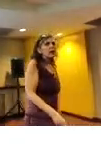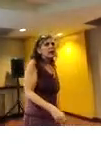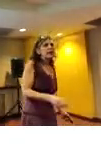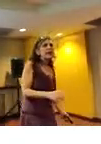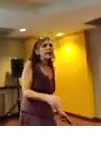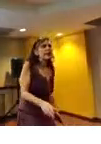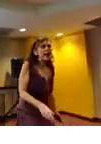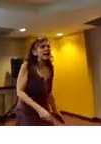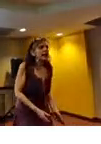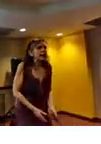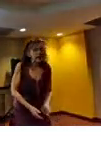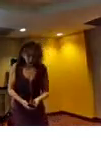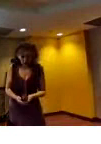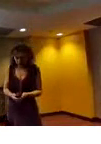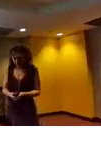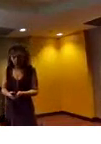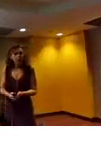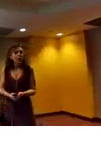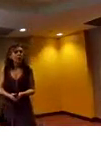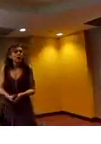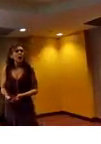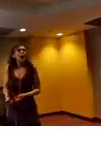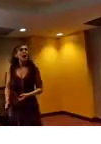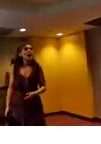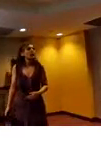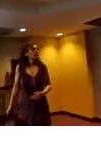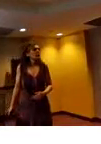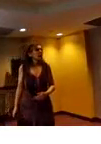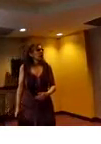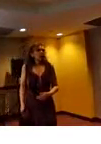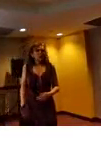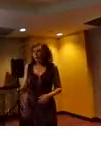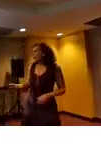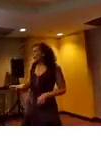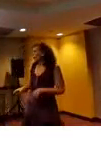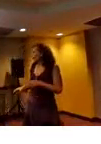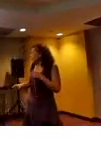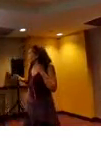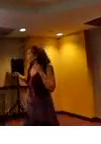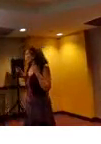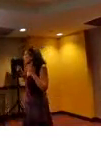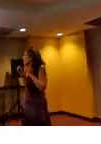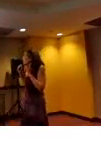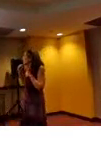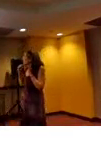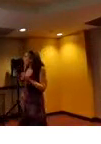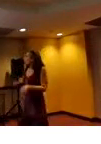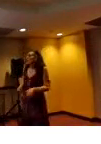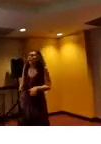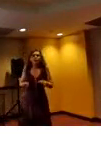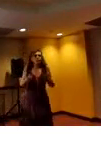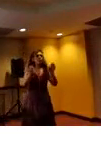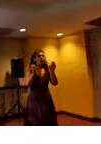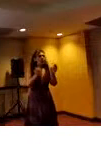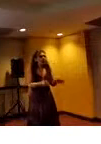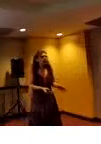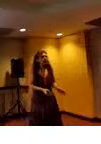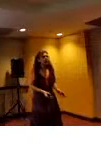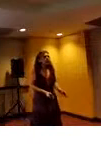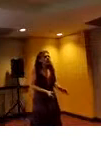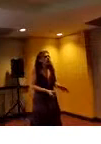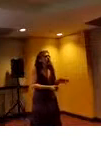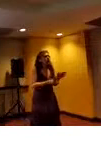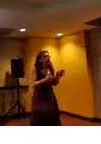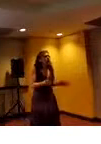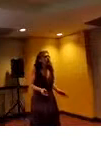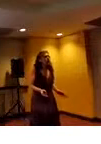cheap, needed, and necessary. Some are very, very high end. Okay, we are now from 30